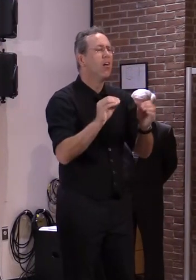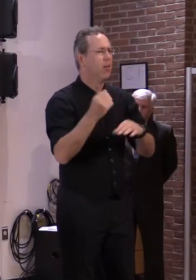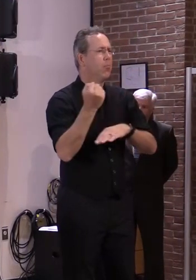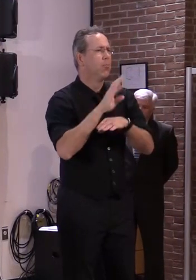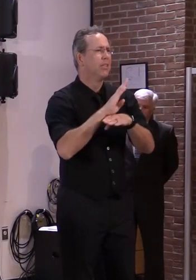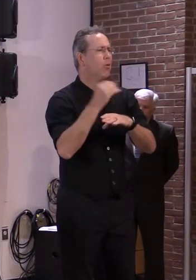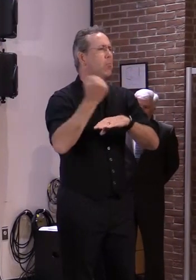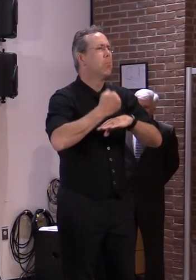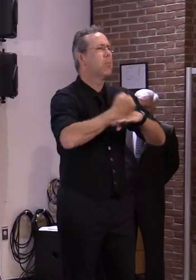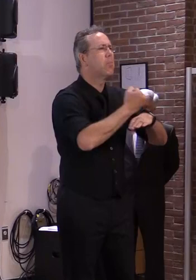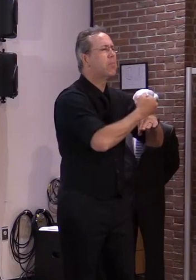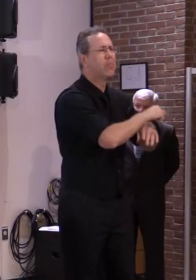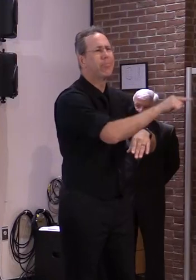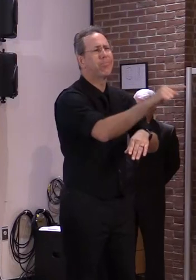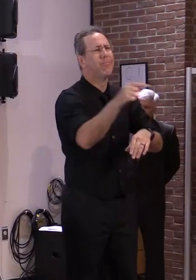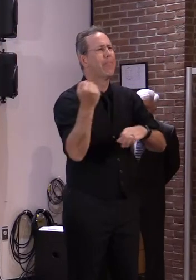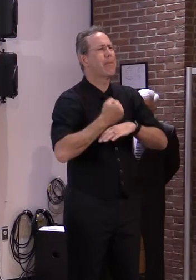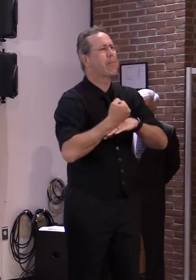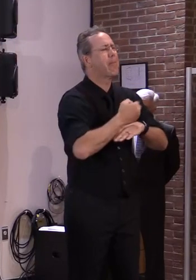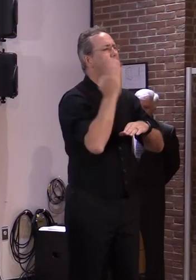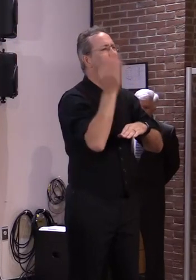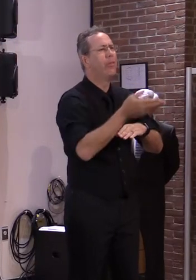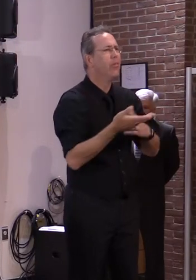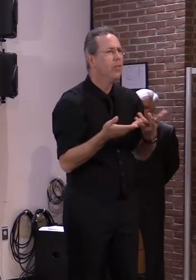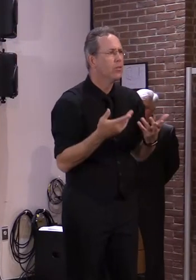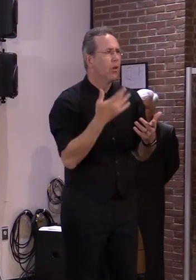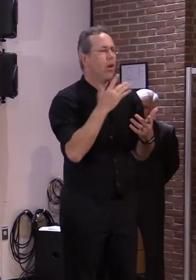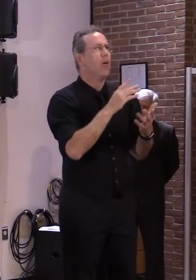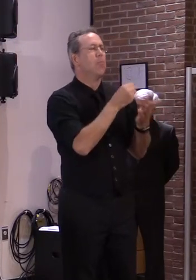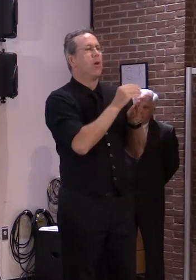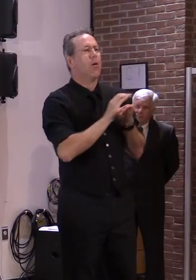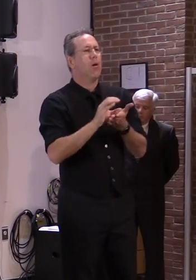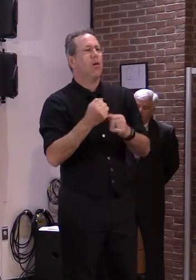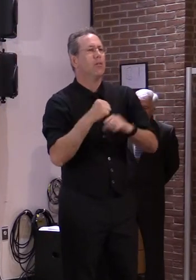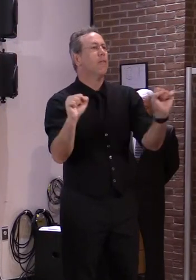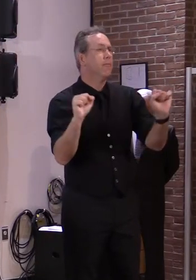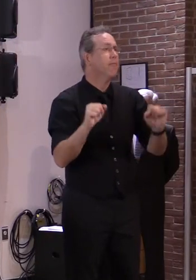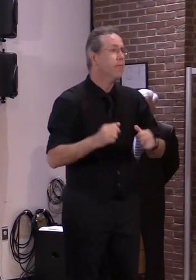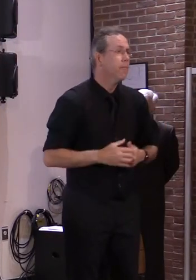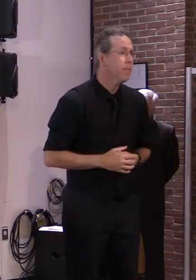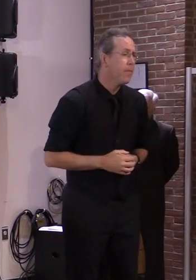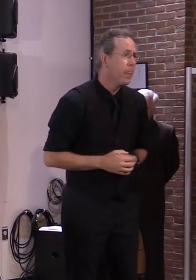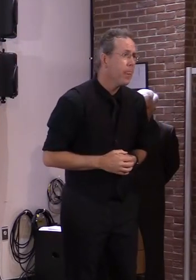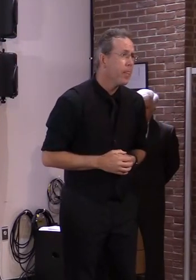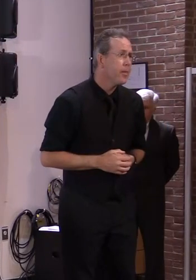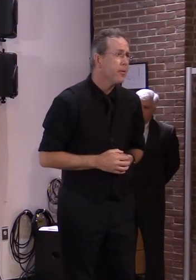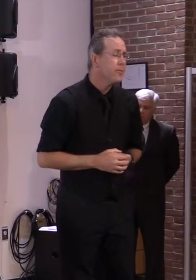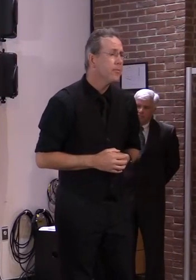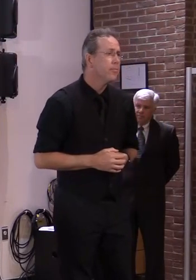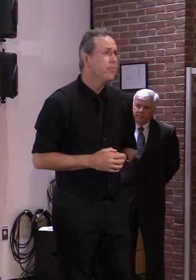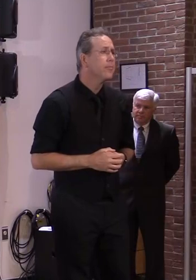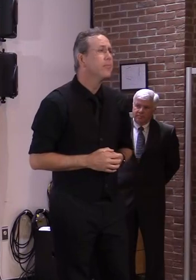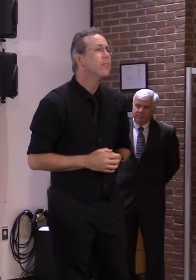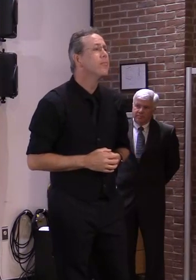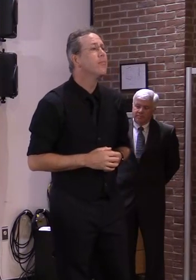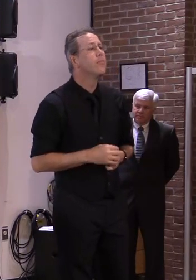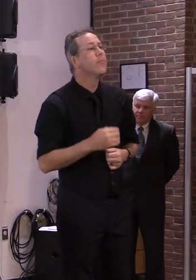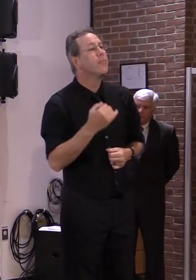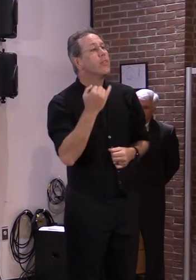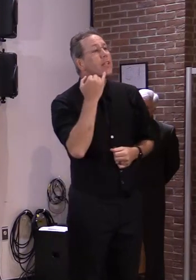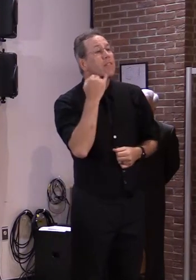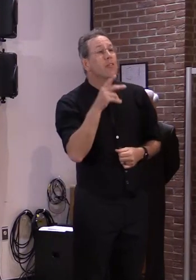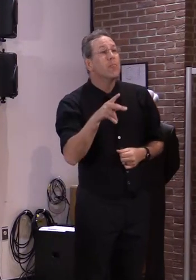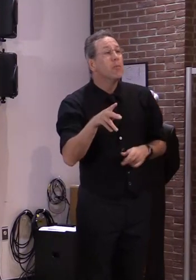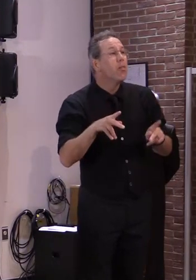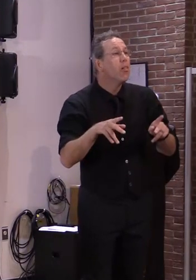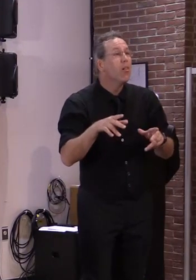of all those efforts. In terms of those who are displaced, if they don't get vaccinated, I just want to